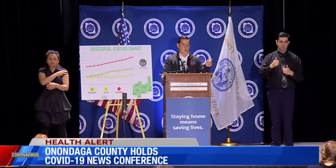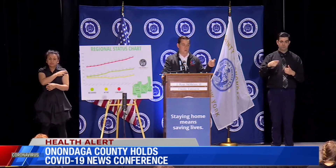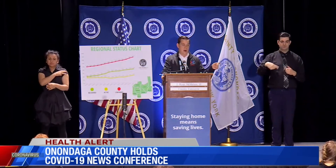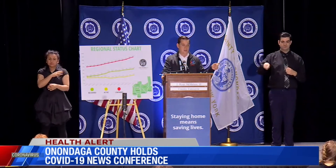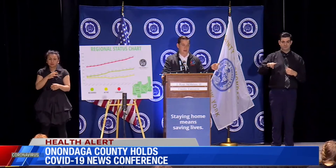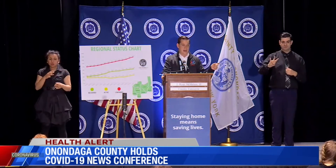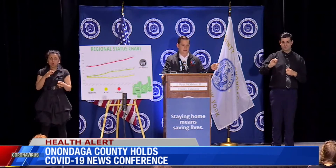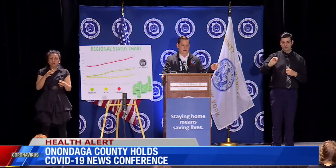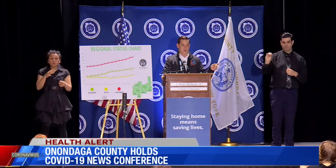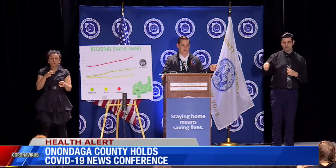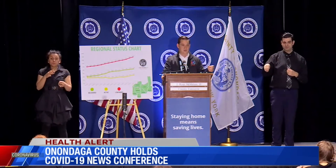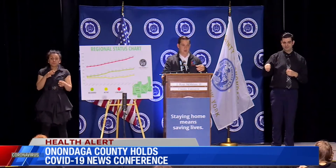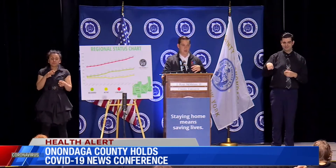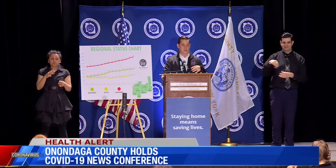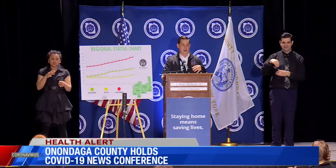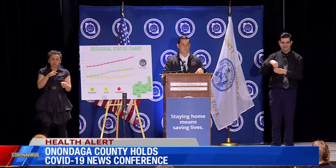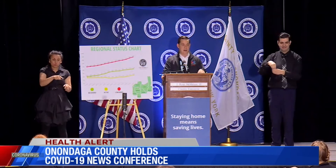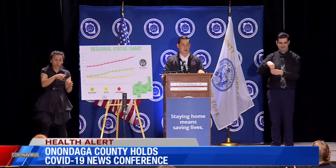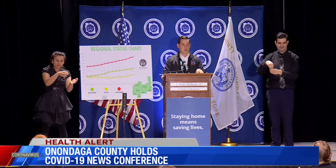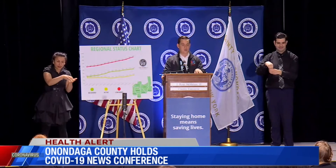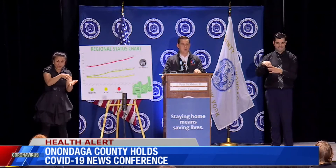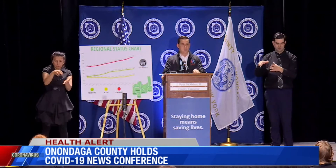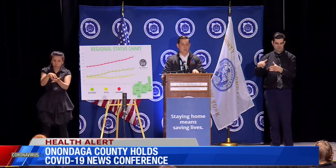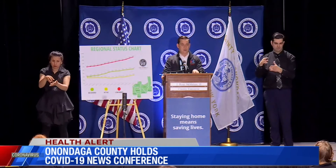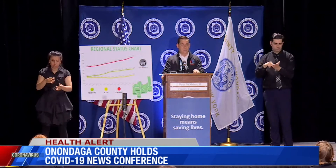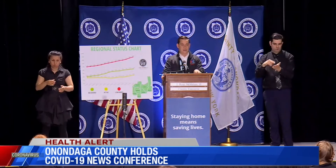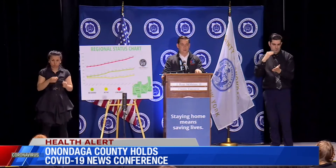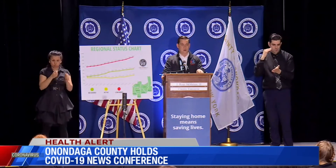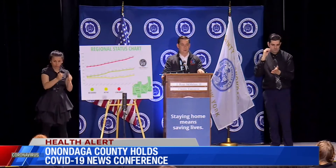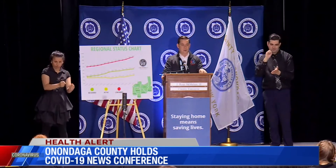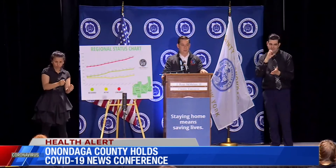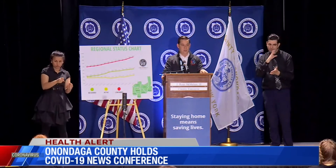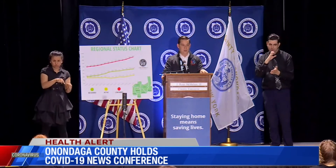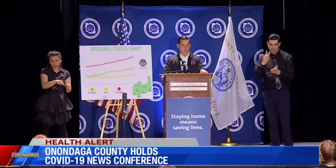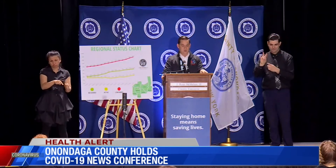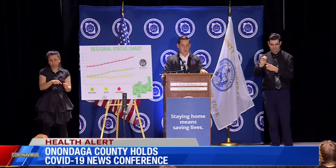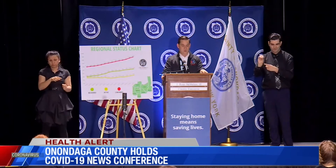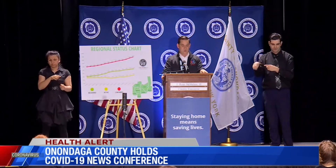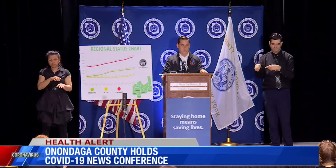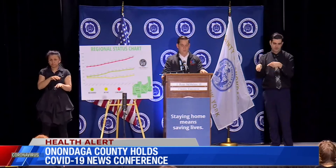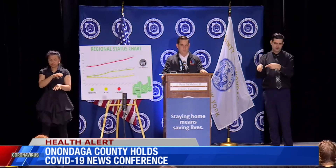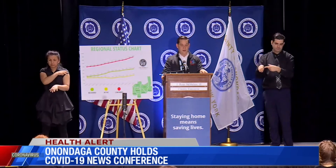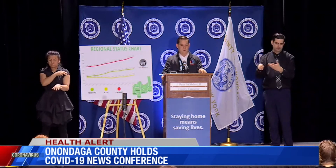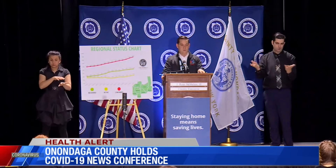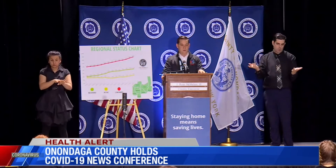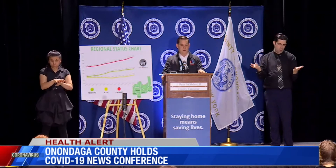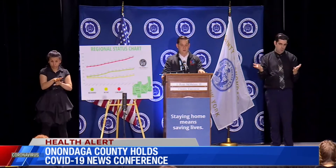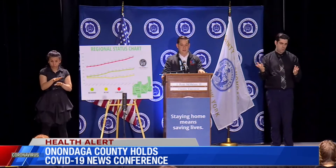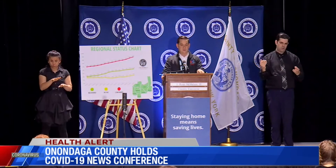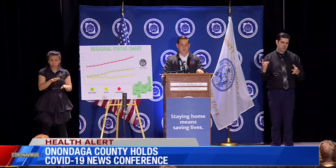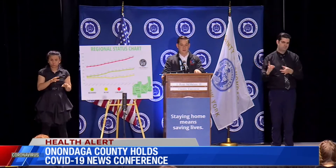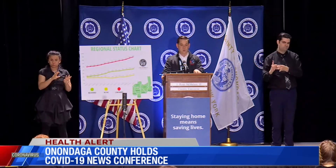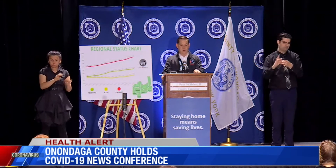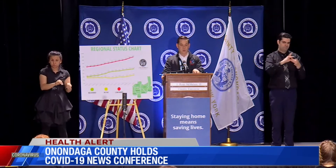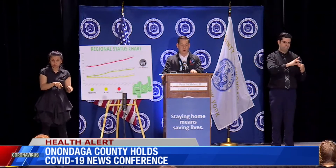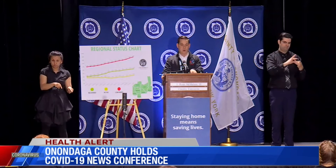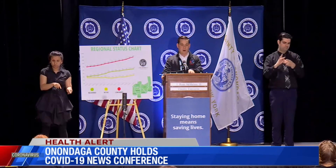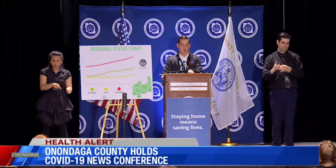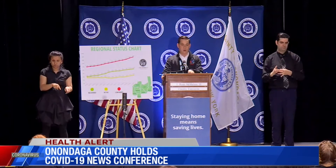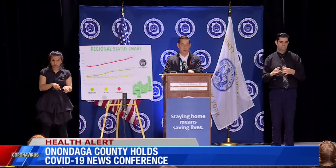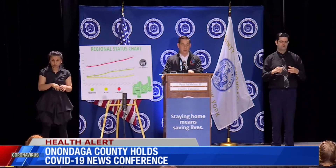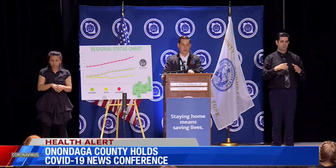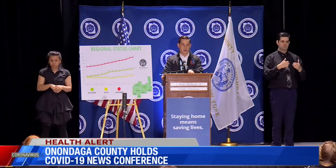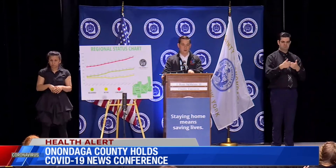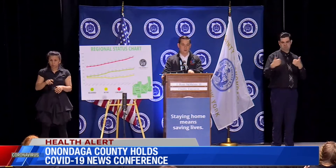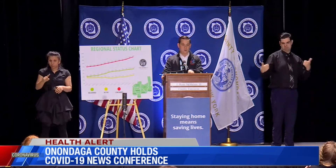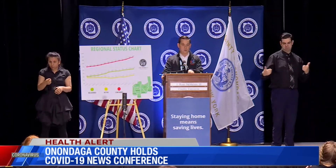Why do we watch active cases? To us, that matters because that's our ability to in phase 1, go